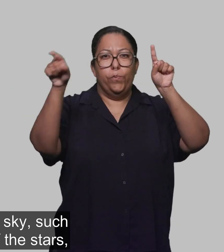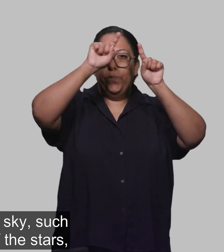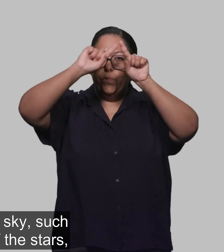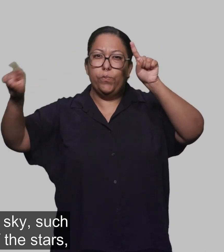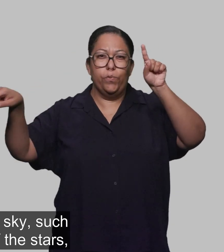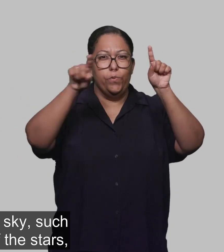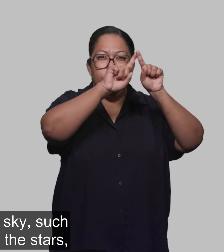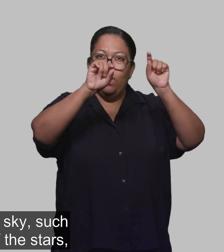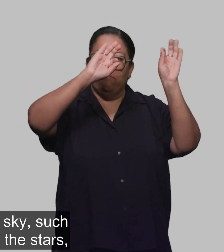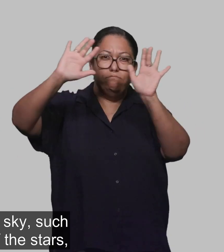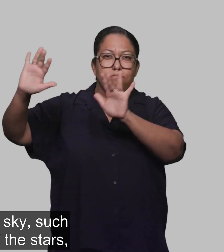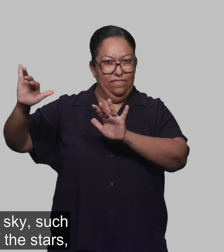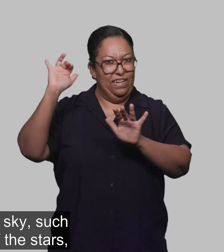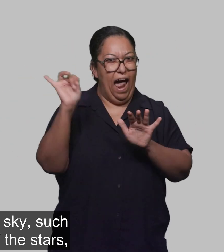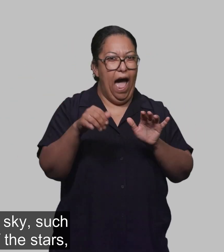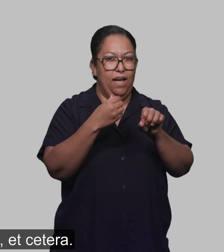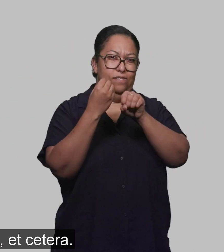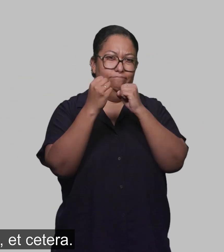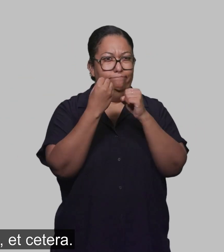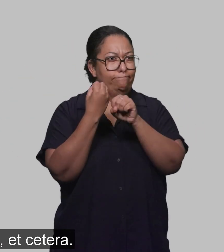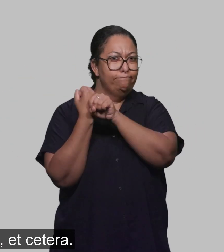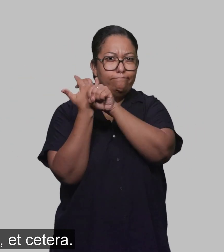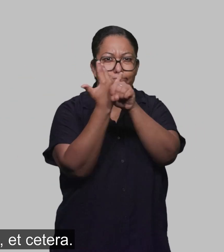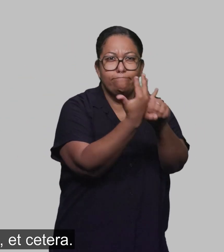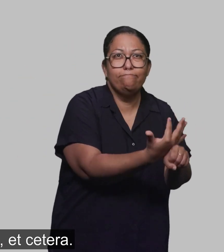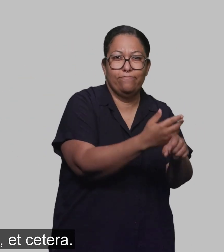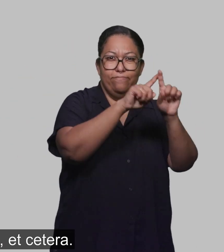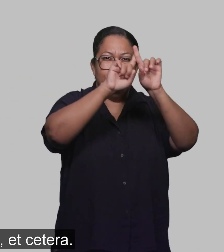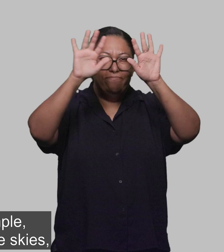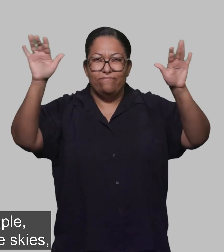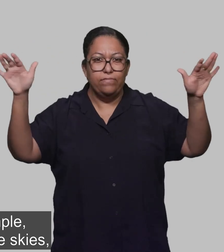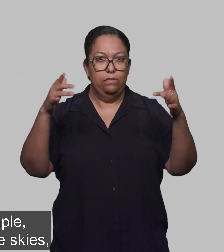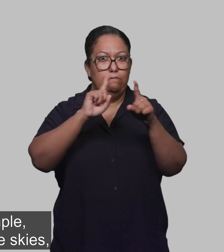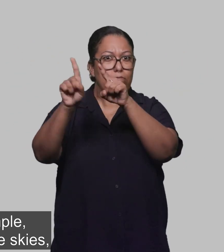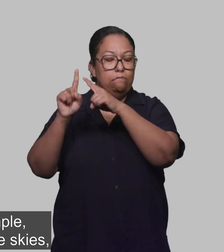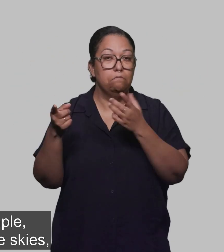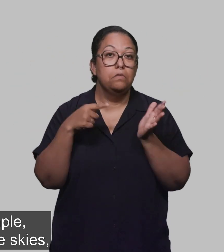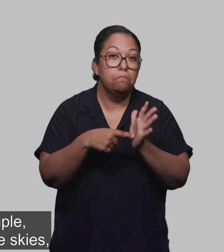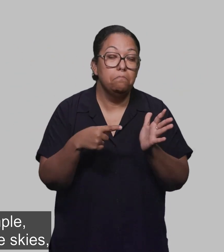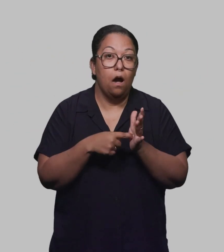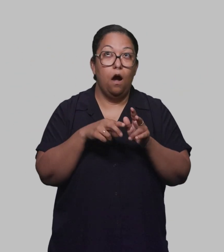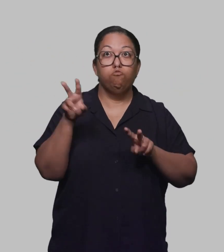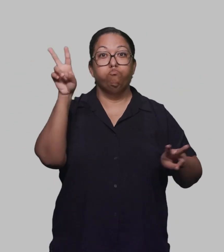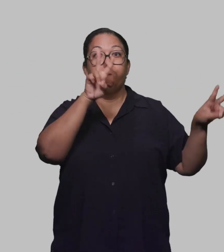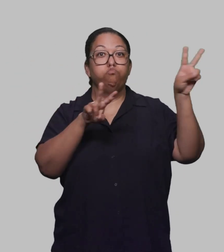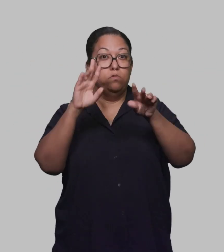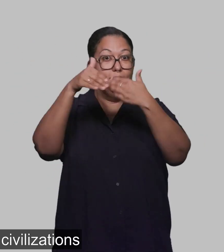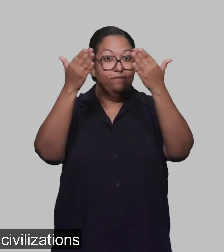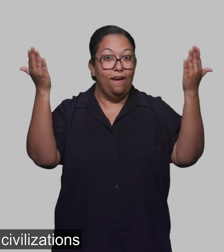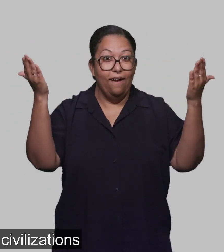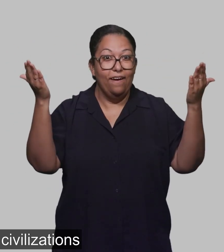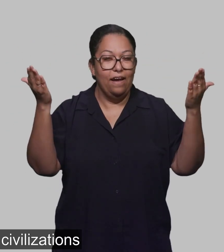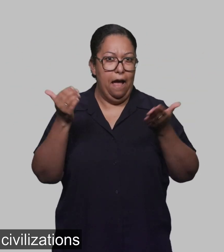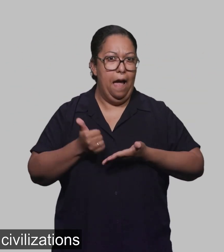of the stars, meteor showers, etc. For example, observing the skies,